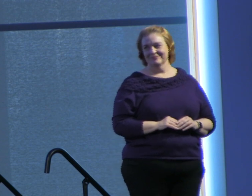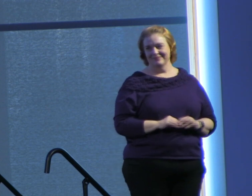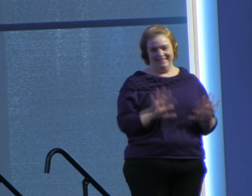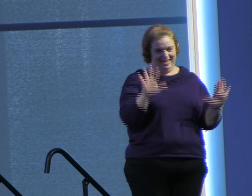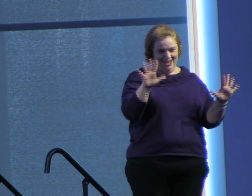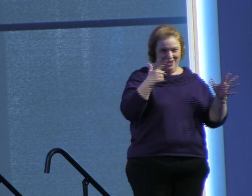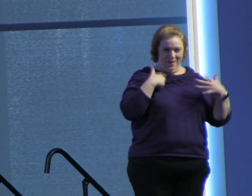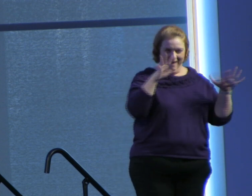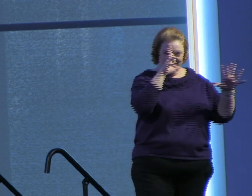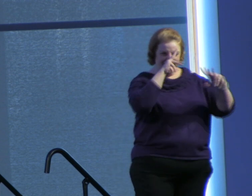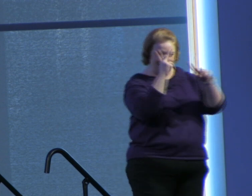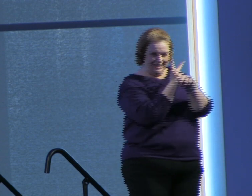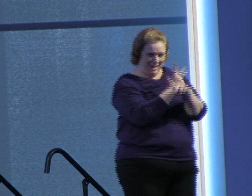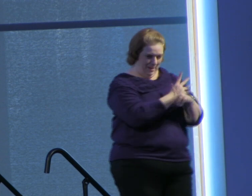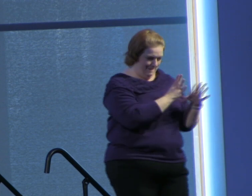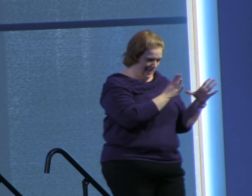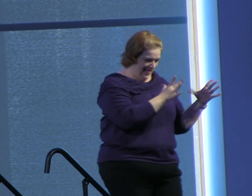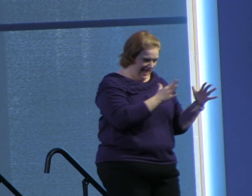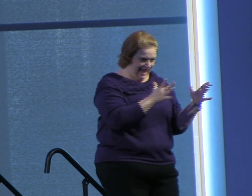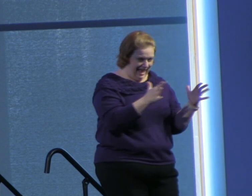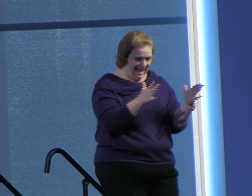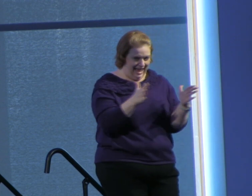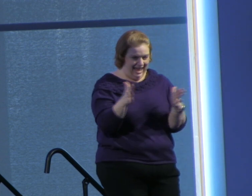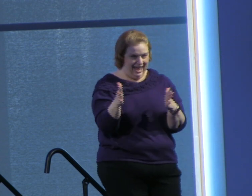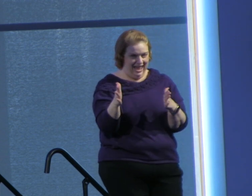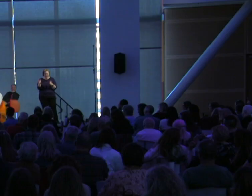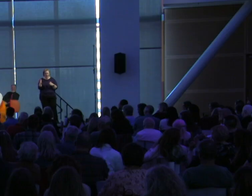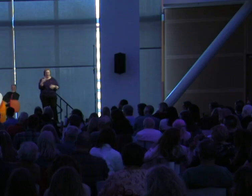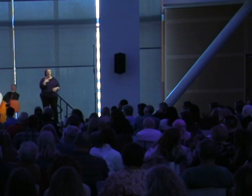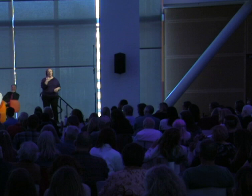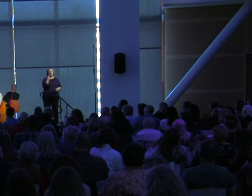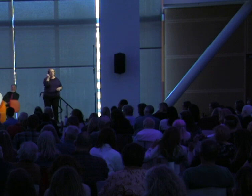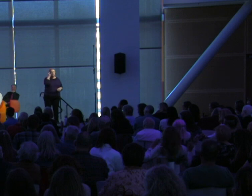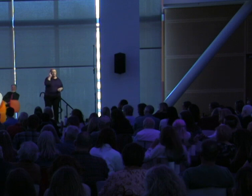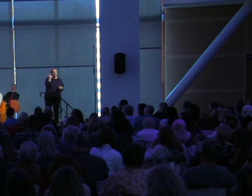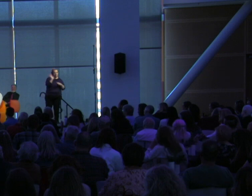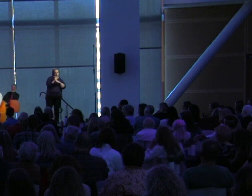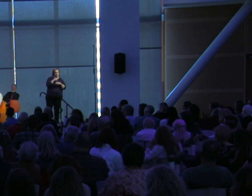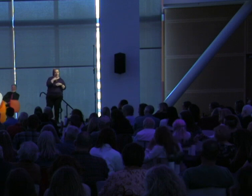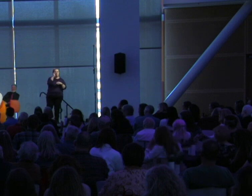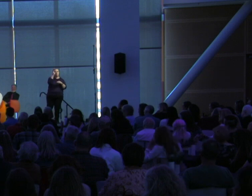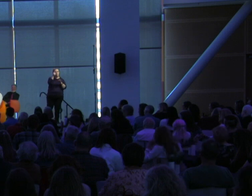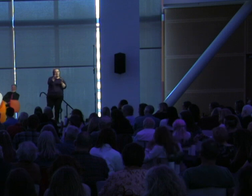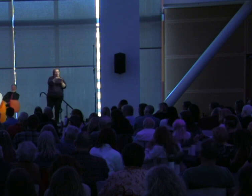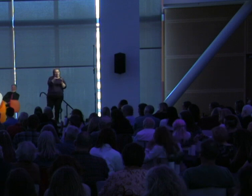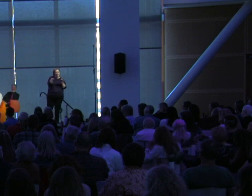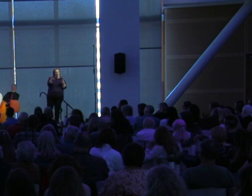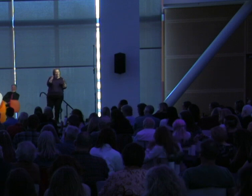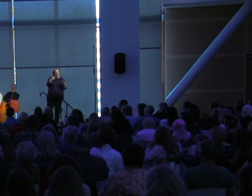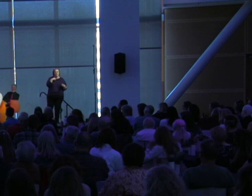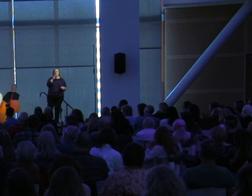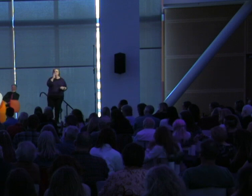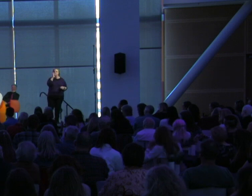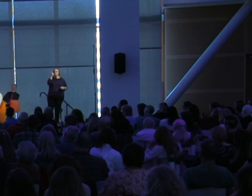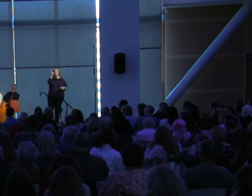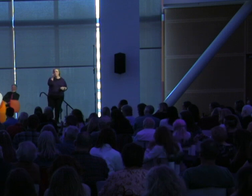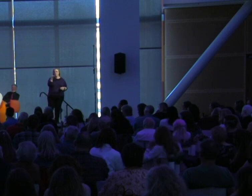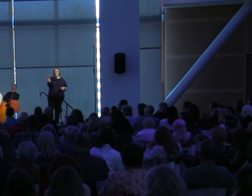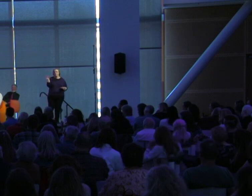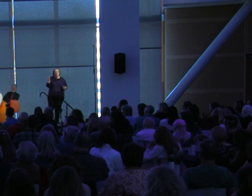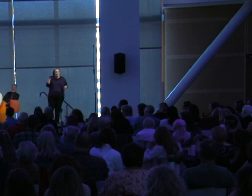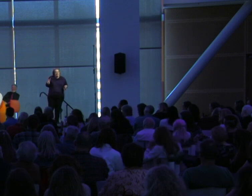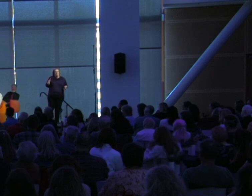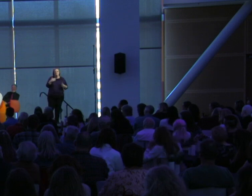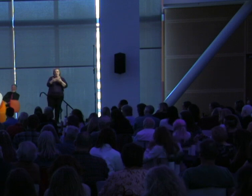So I got it all worked out. I have one line in this. Anyway, the day comes,